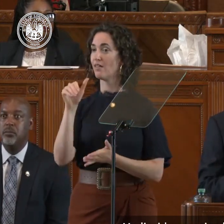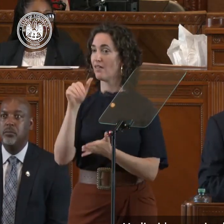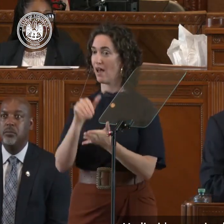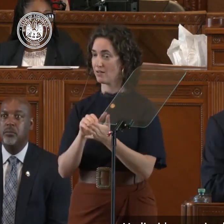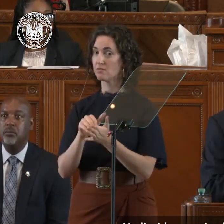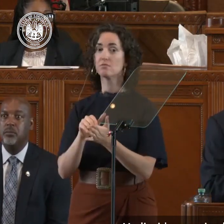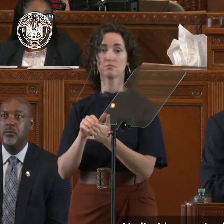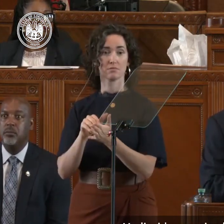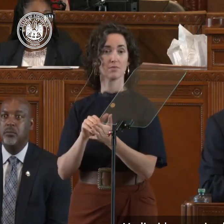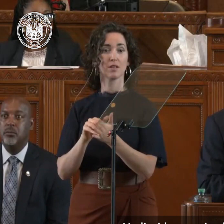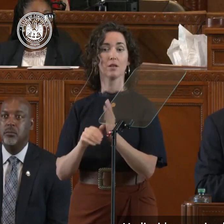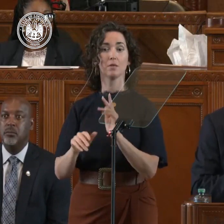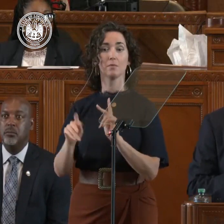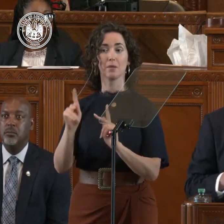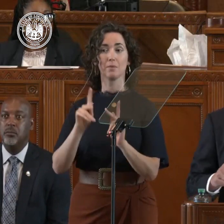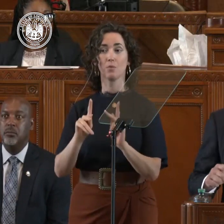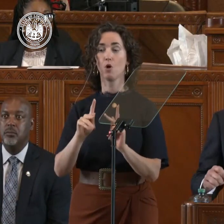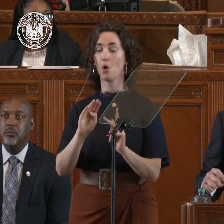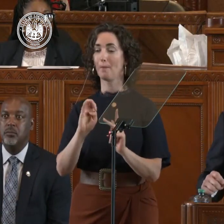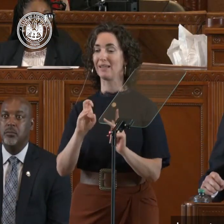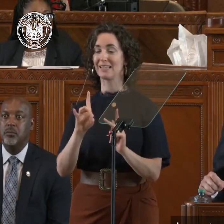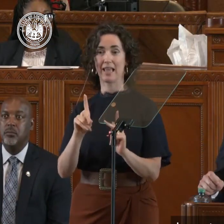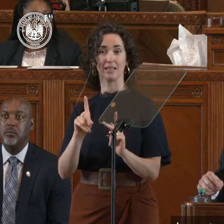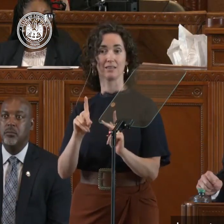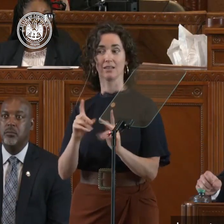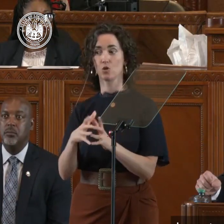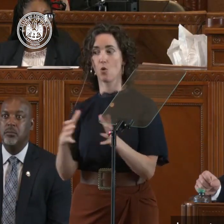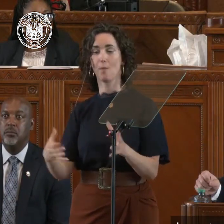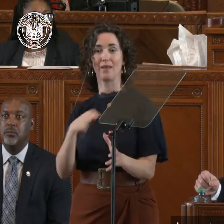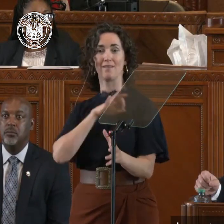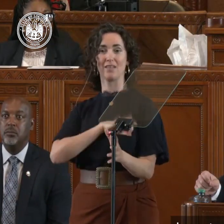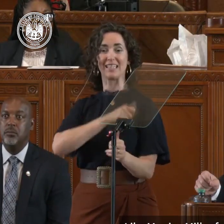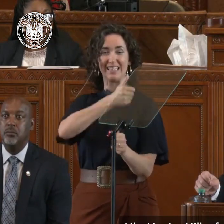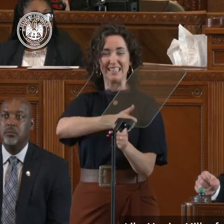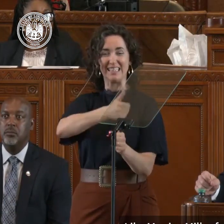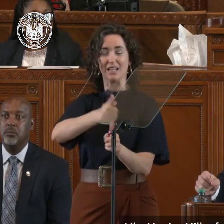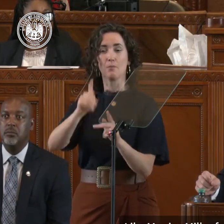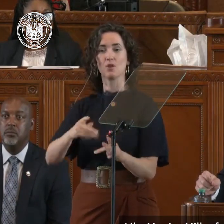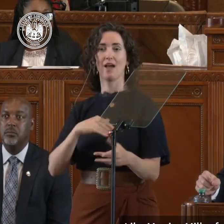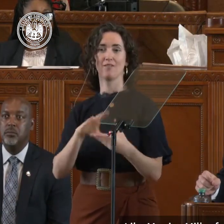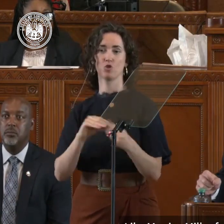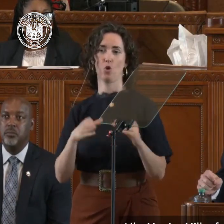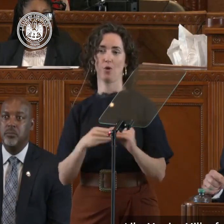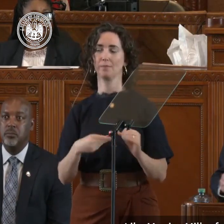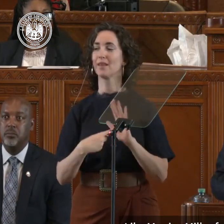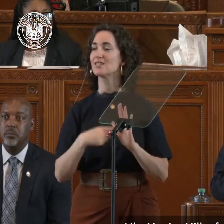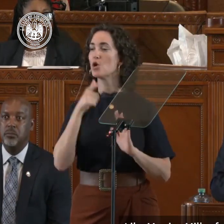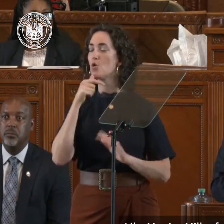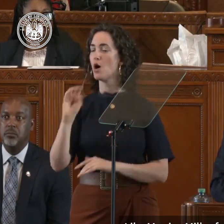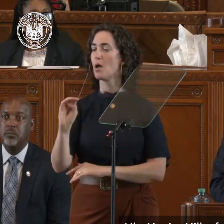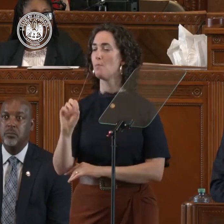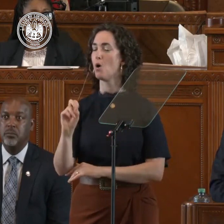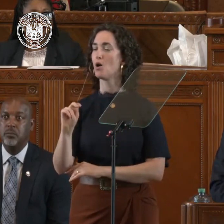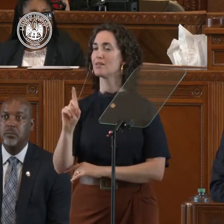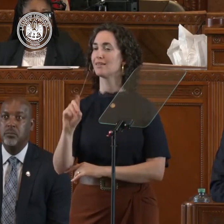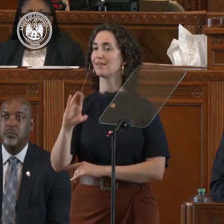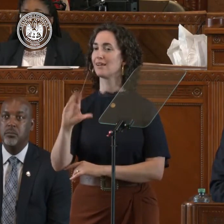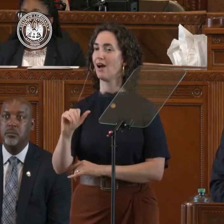Medicaid expansion beneficiaries has a story, like Monica Miller from